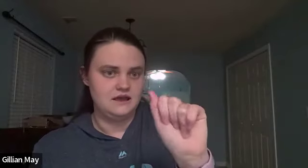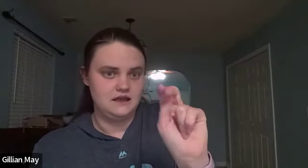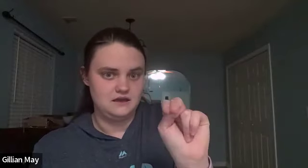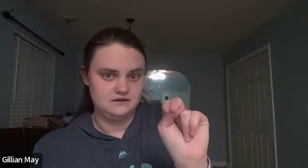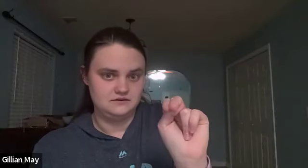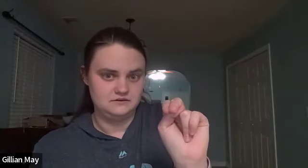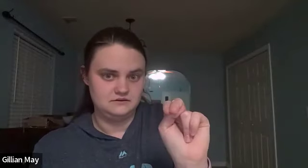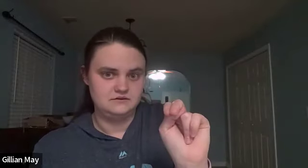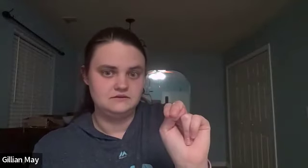G-I-L-L-I-A-N.